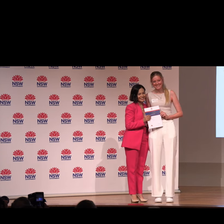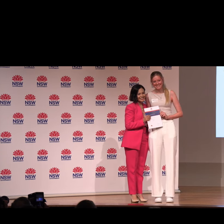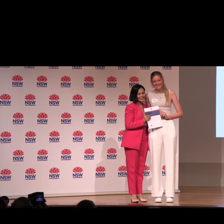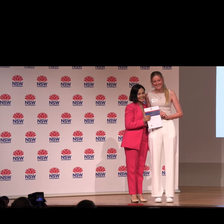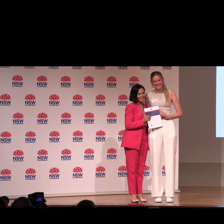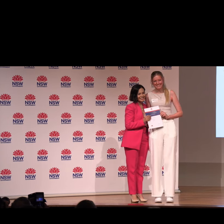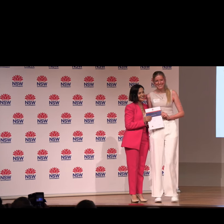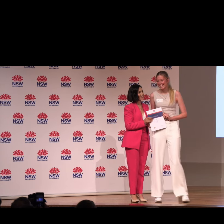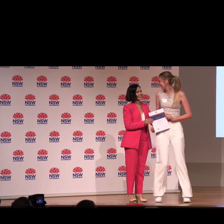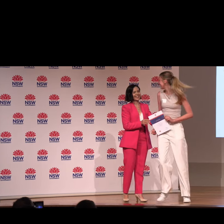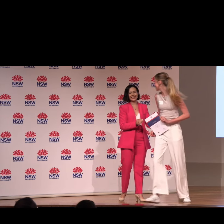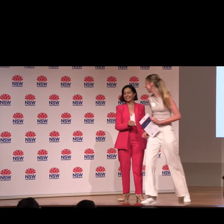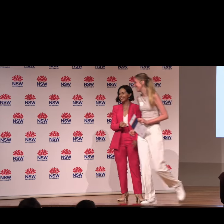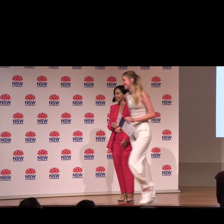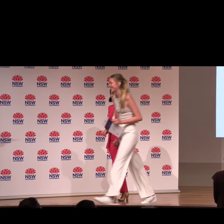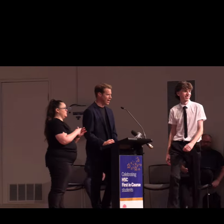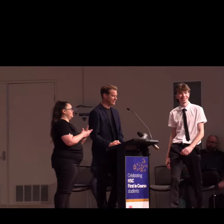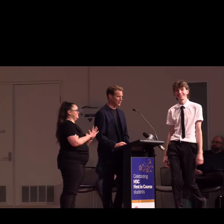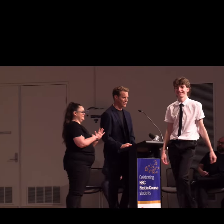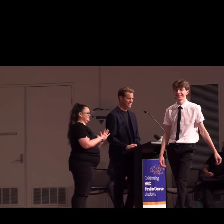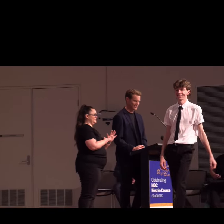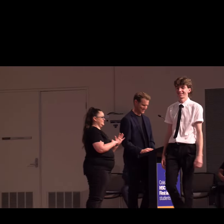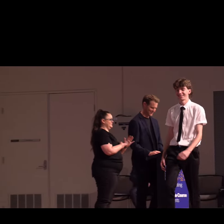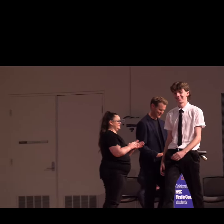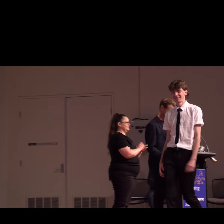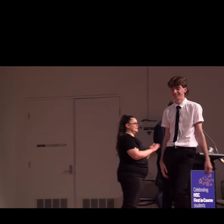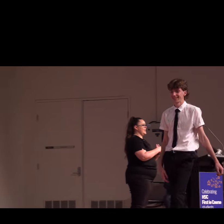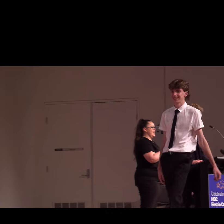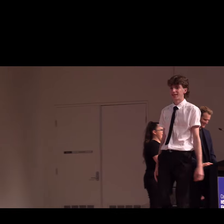Odin Hayes, Luma High School.